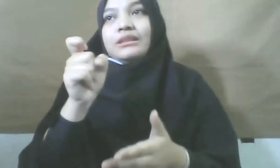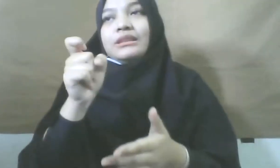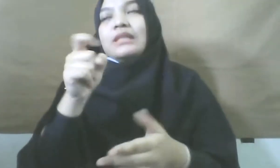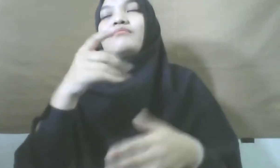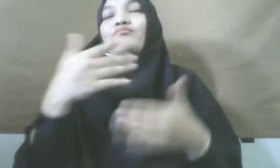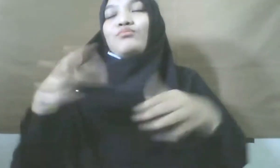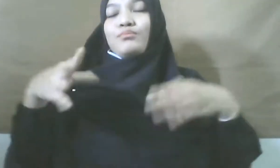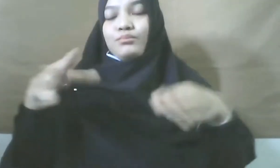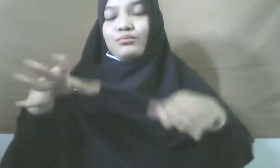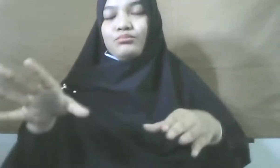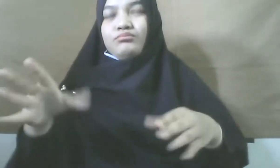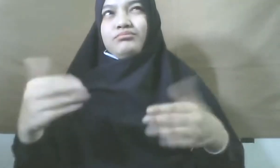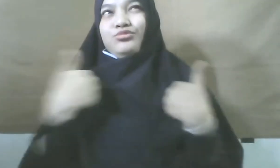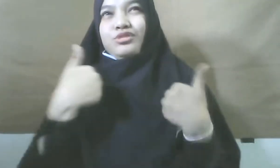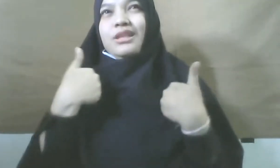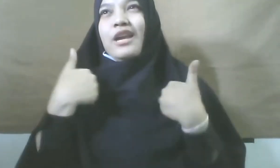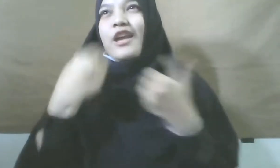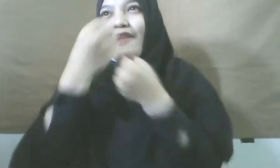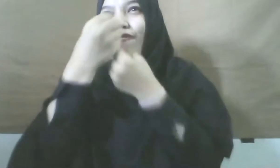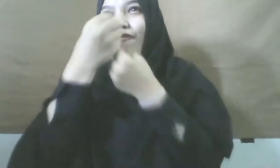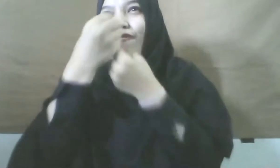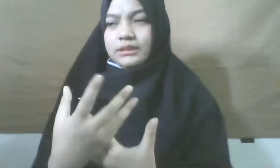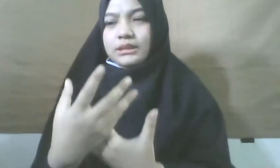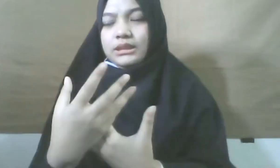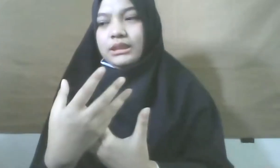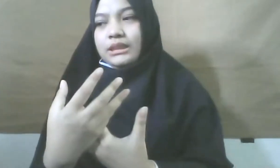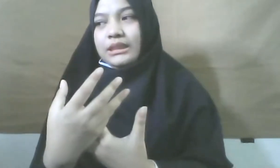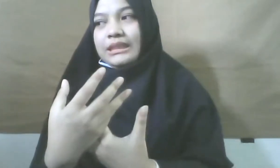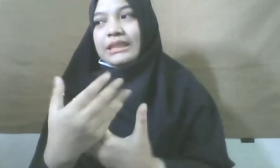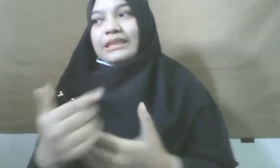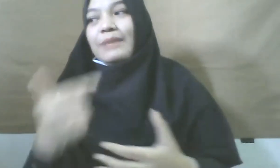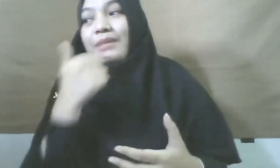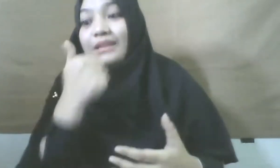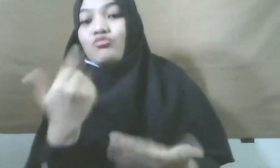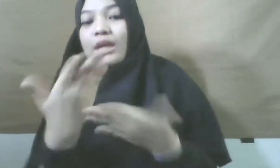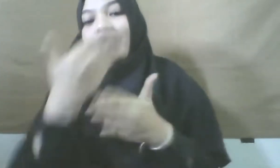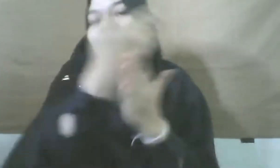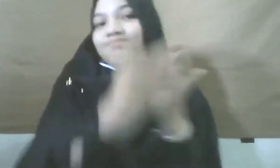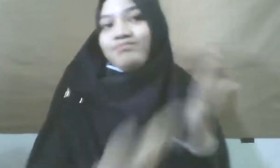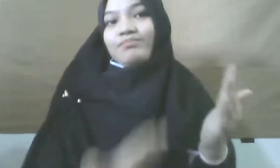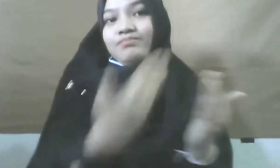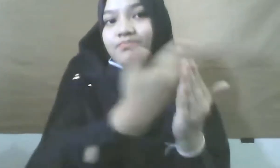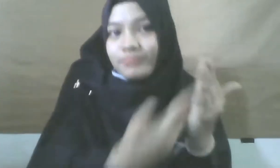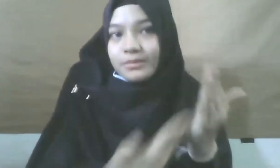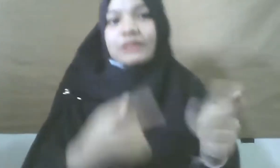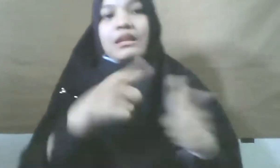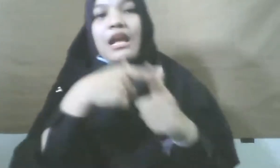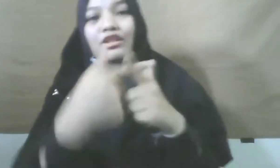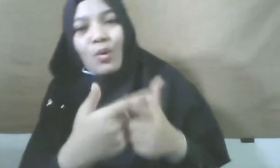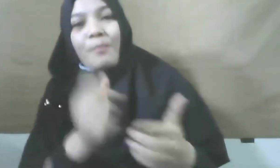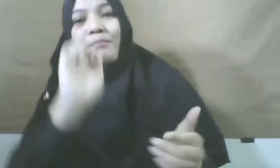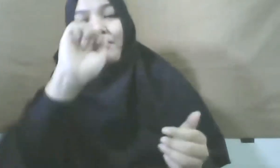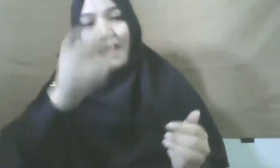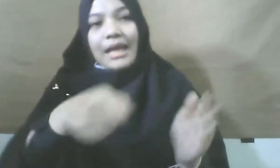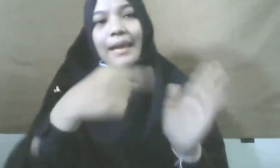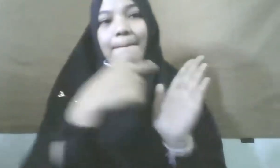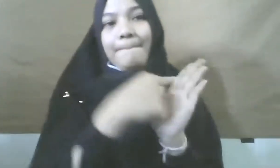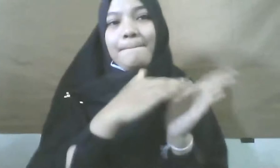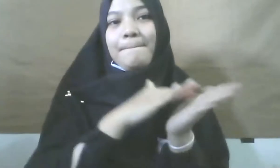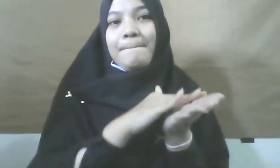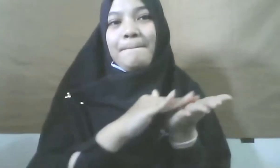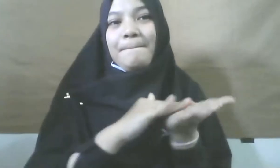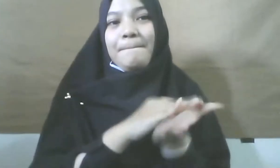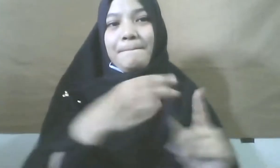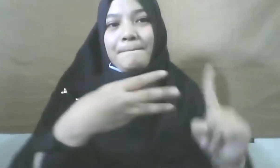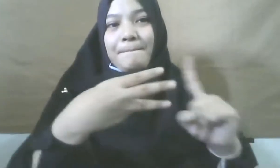informations in, you know, if it is printed materials, then it should be in Braille, or, you know, so nurses also,